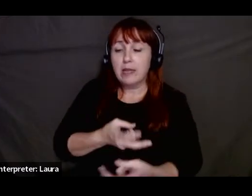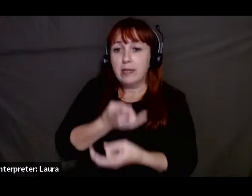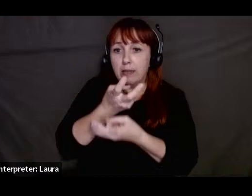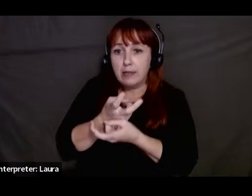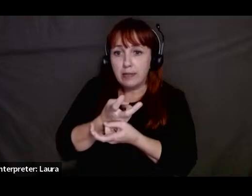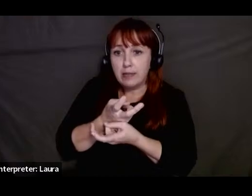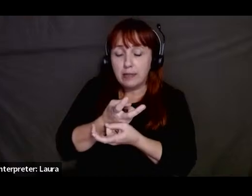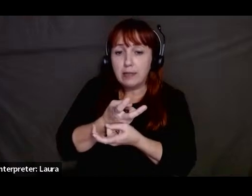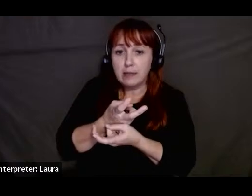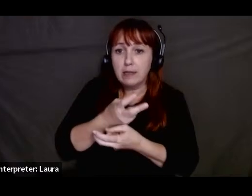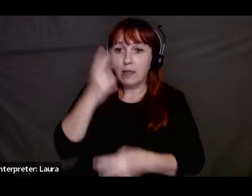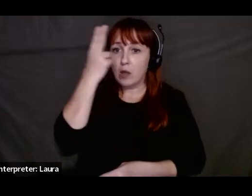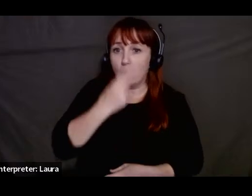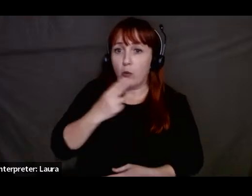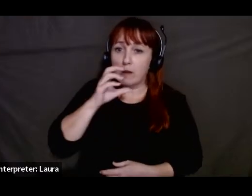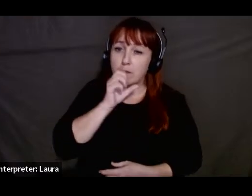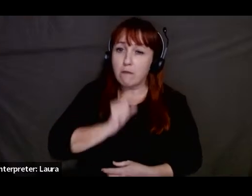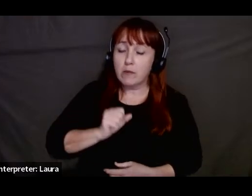site